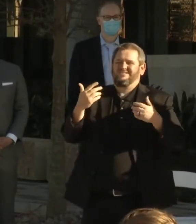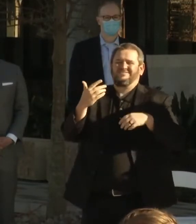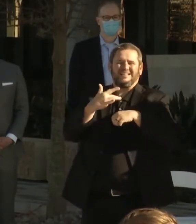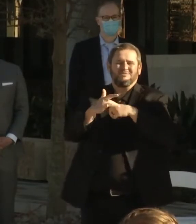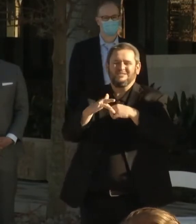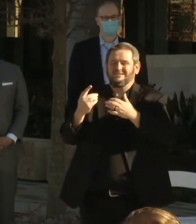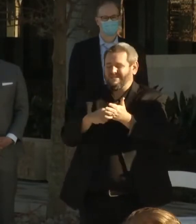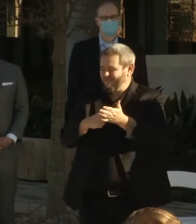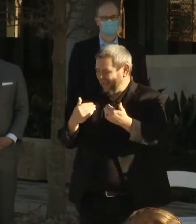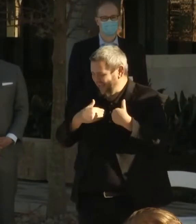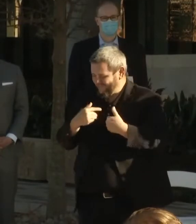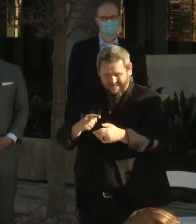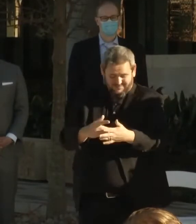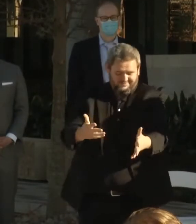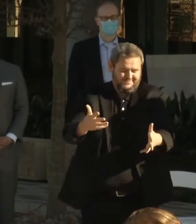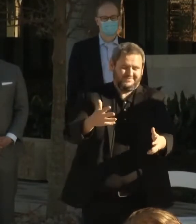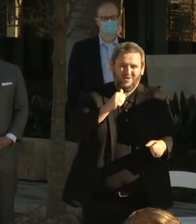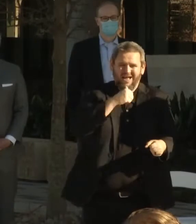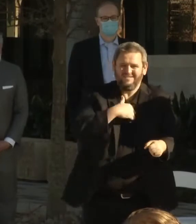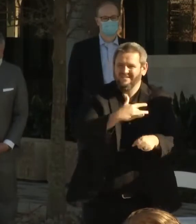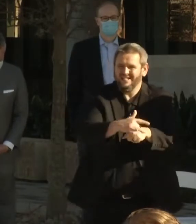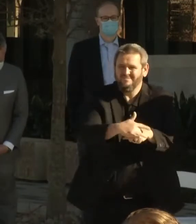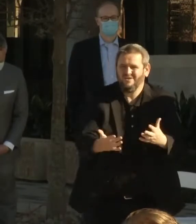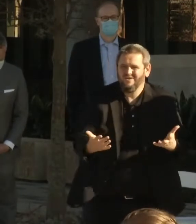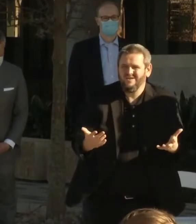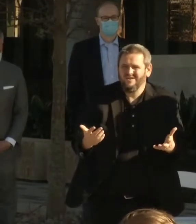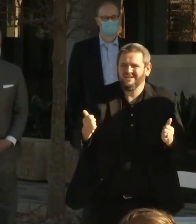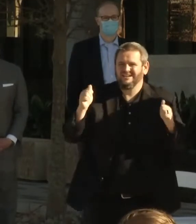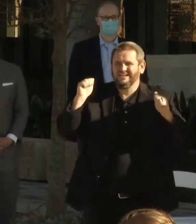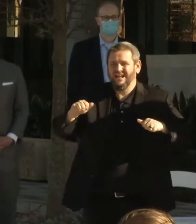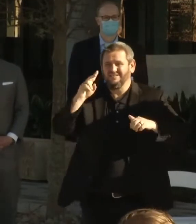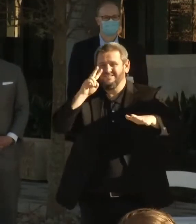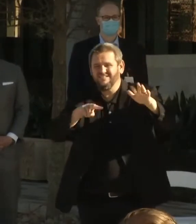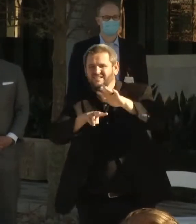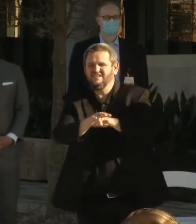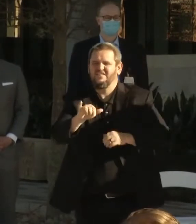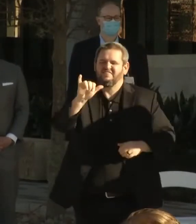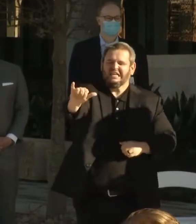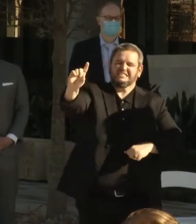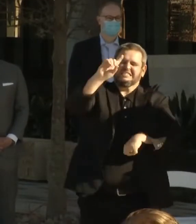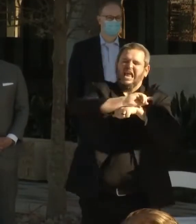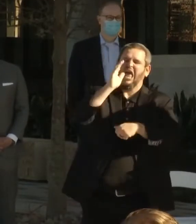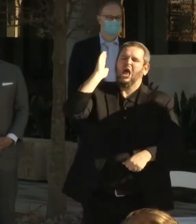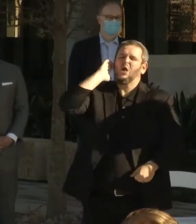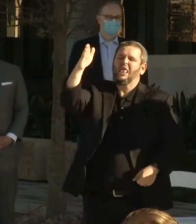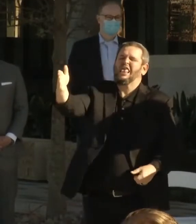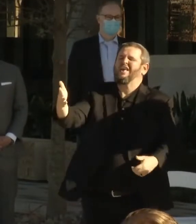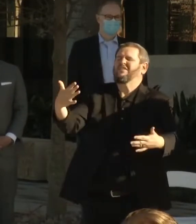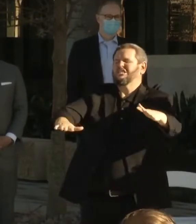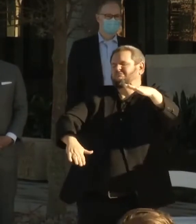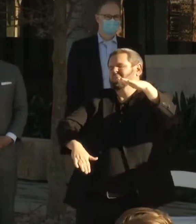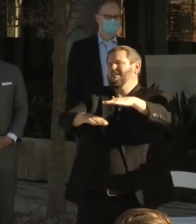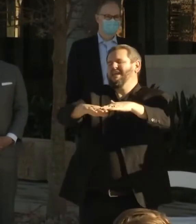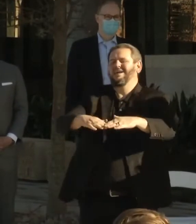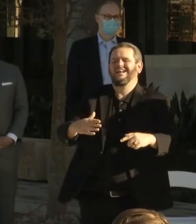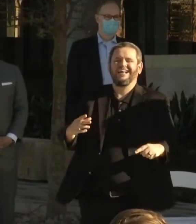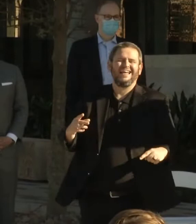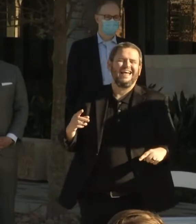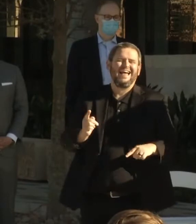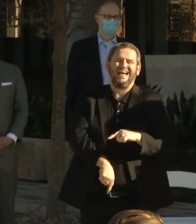or a day or a number at which we will say there will not be a bed for someone. I